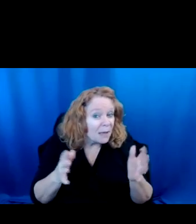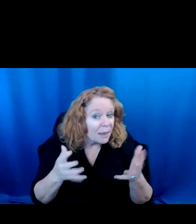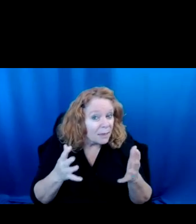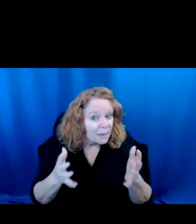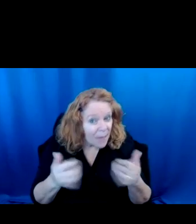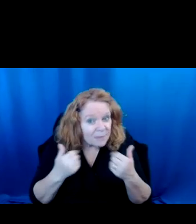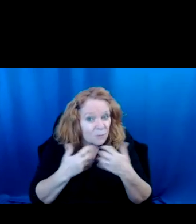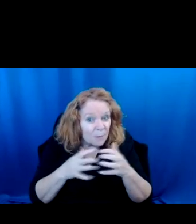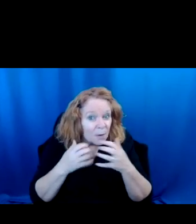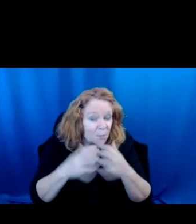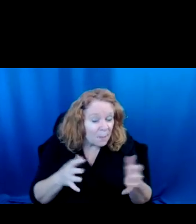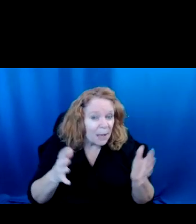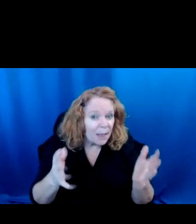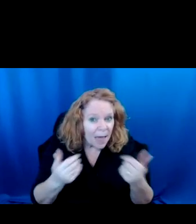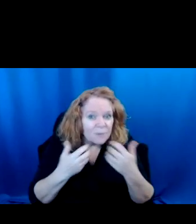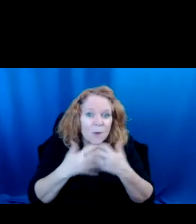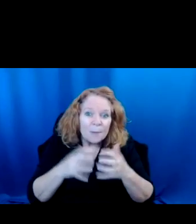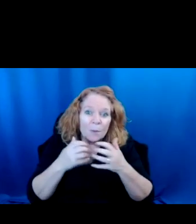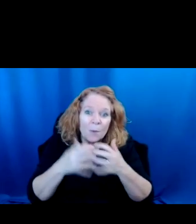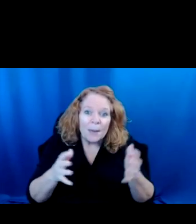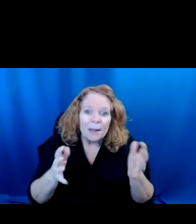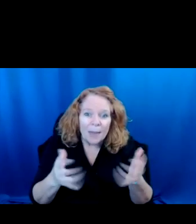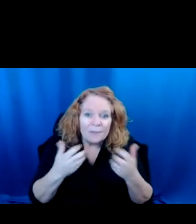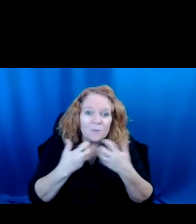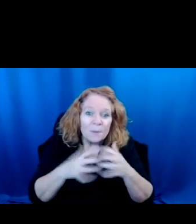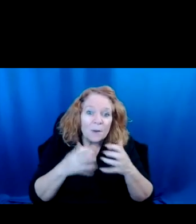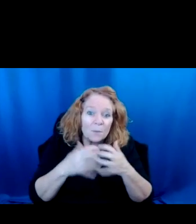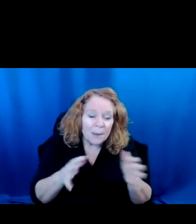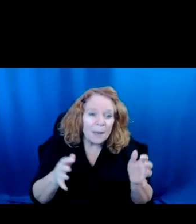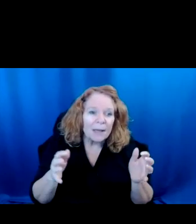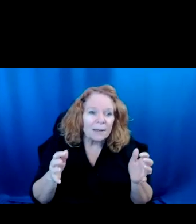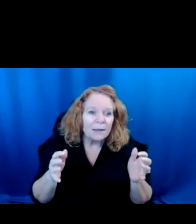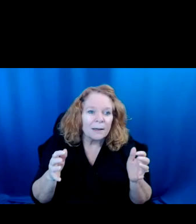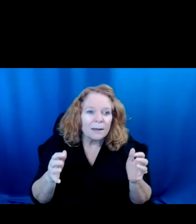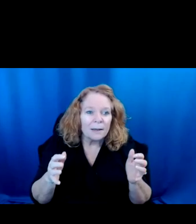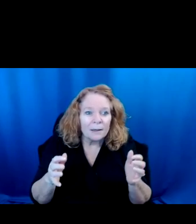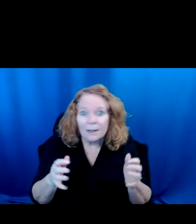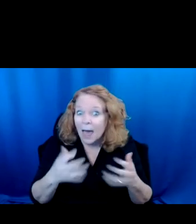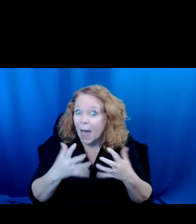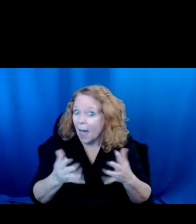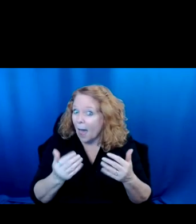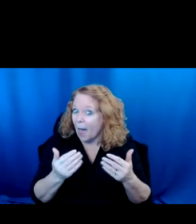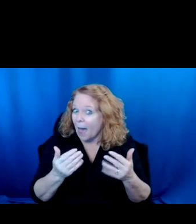ribbit, that's ribbit, ribbit, that's ribbit, ribbit, that's ribbit, ribbit,